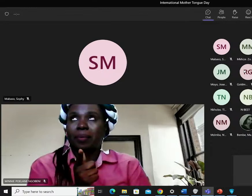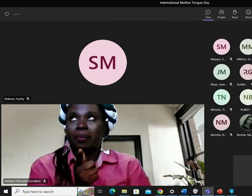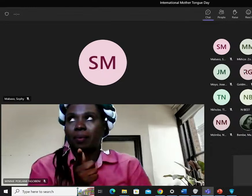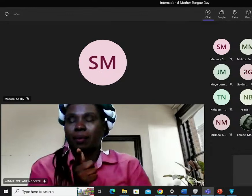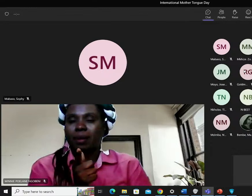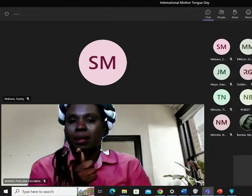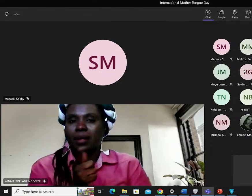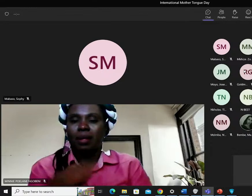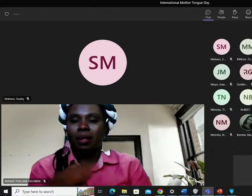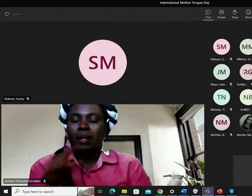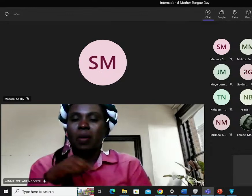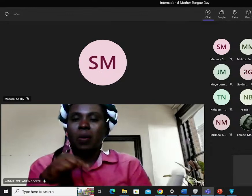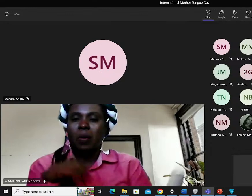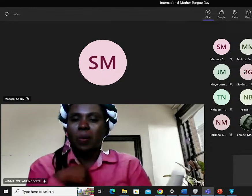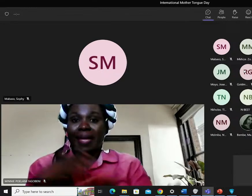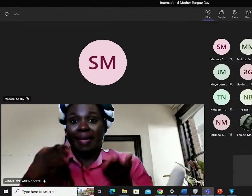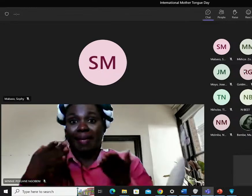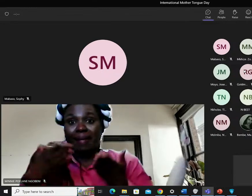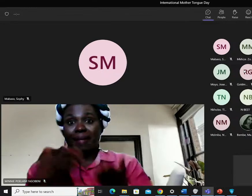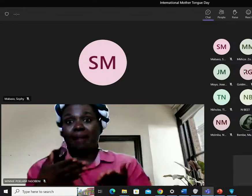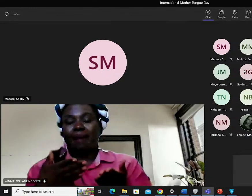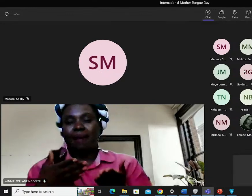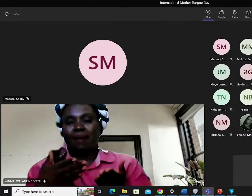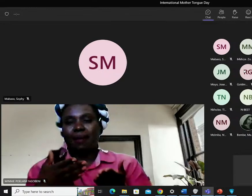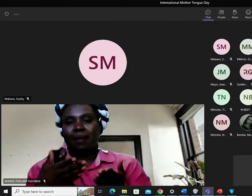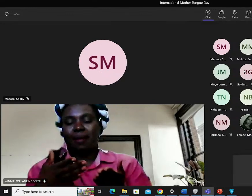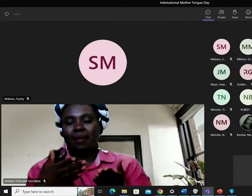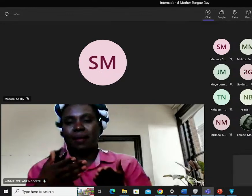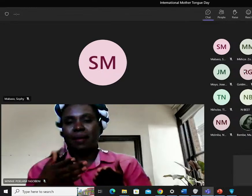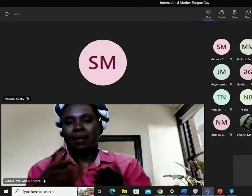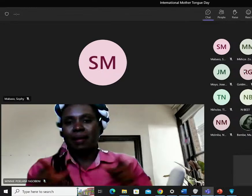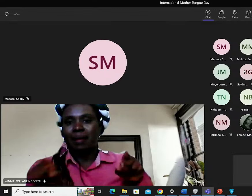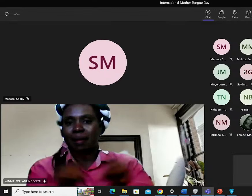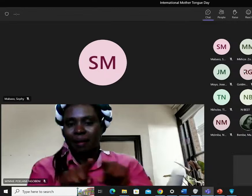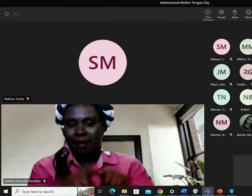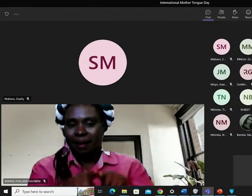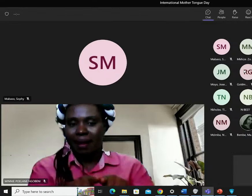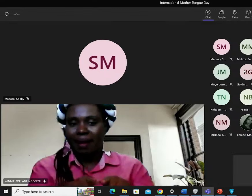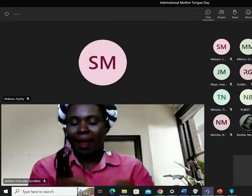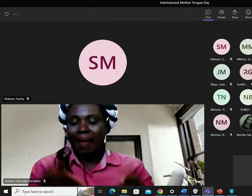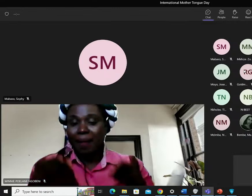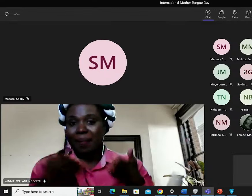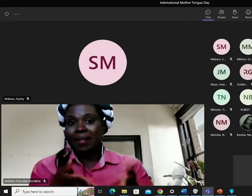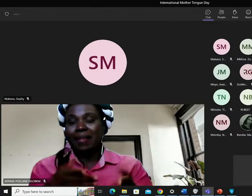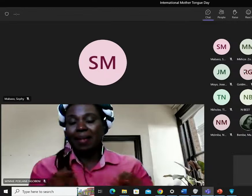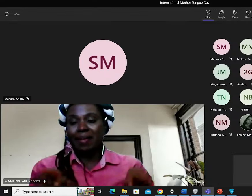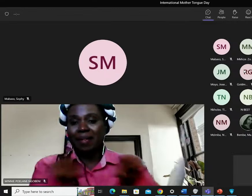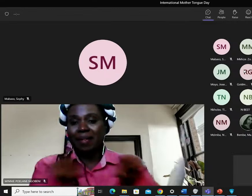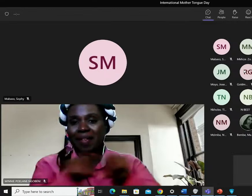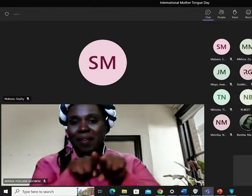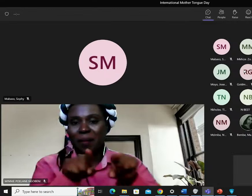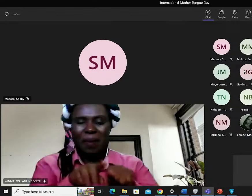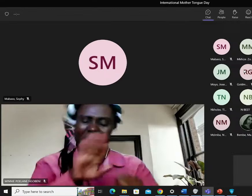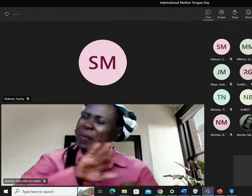we are here as much as you are here. Don't ignore us.